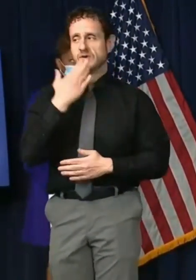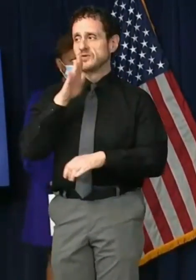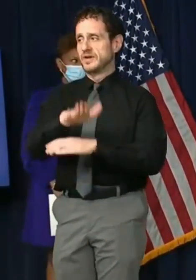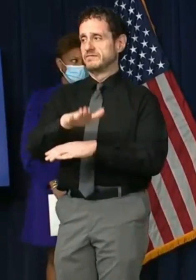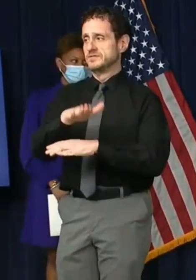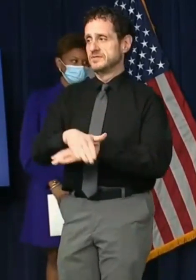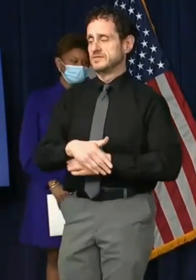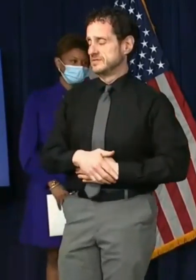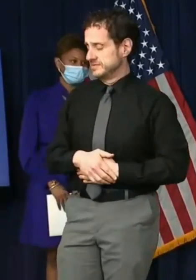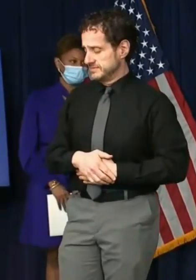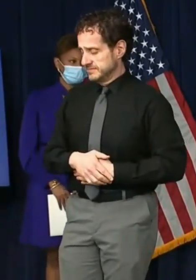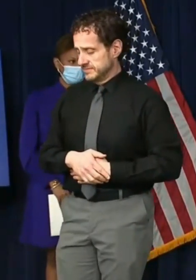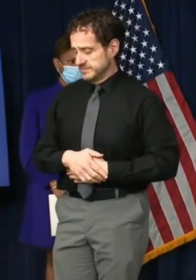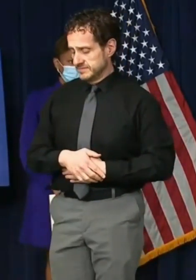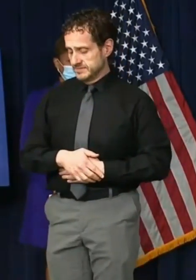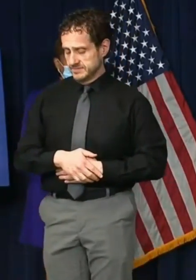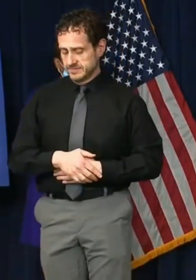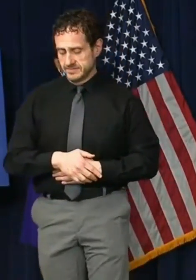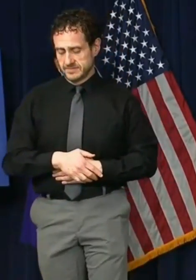afternoon, everyone.